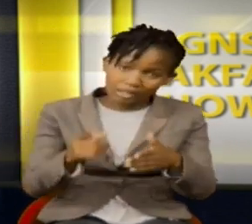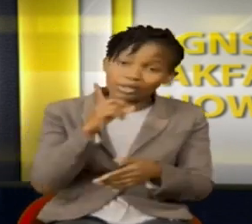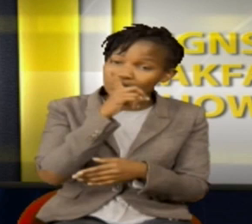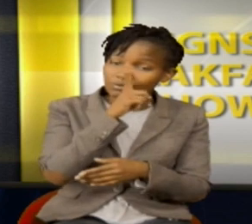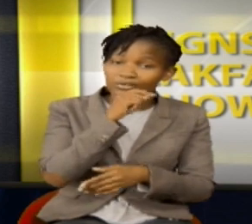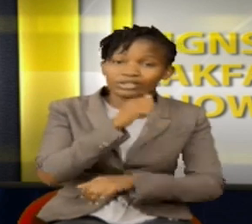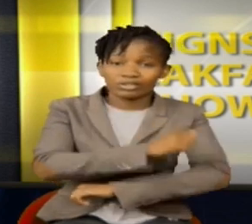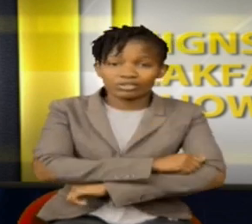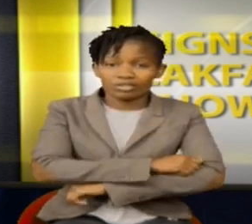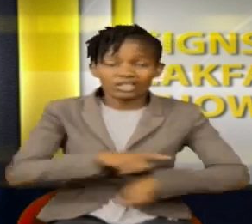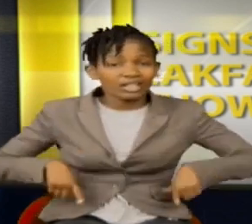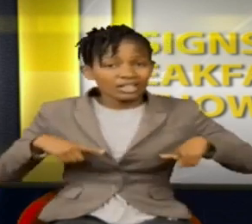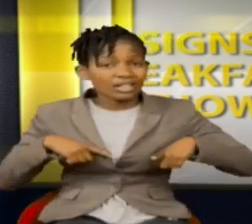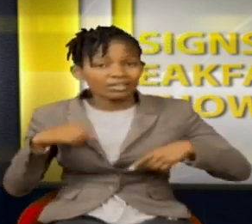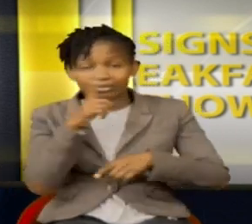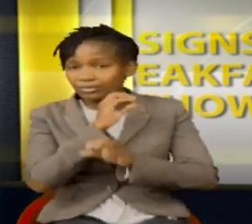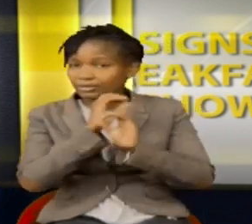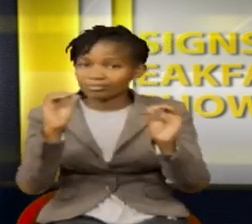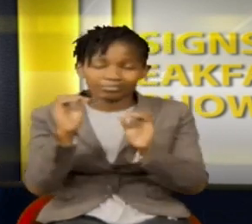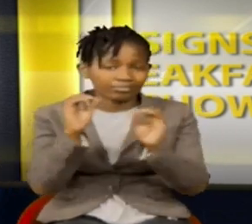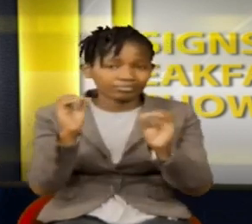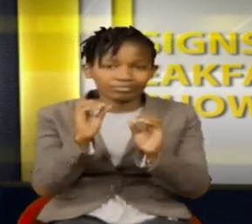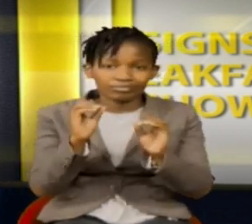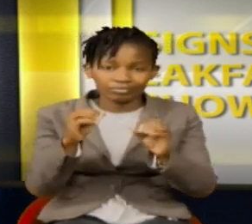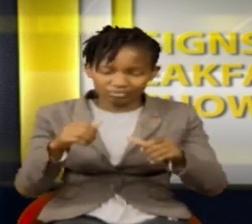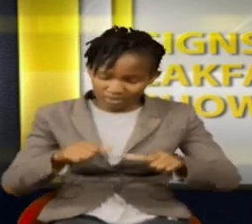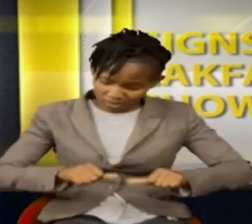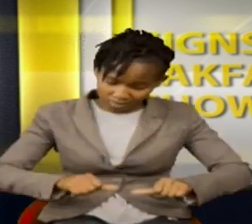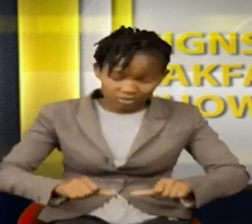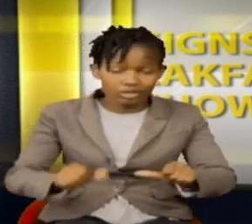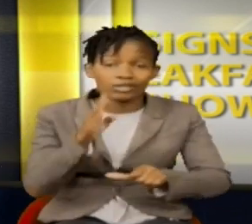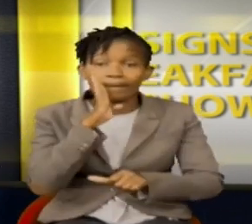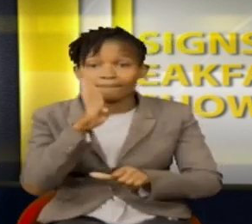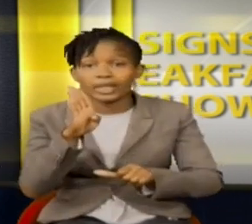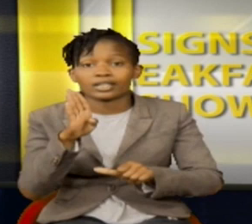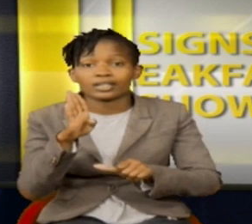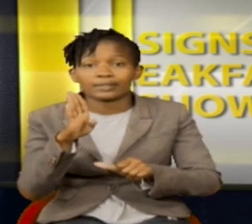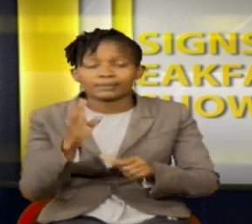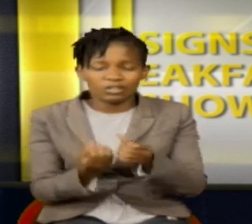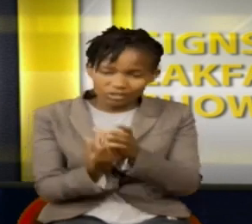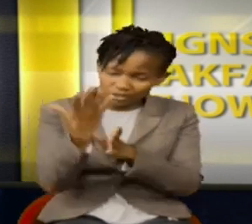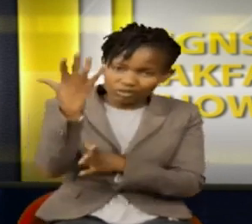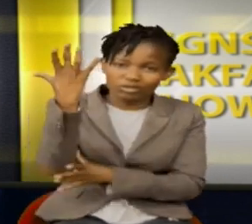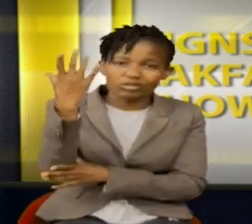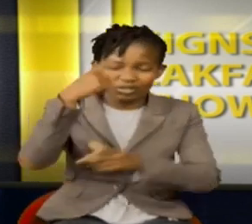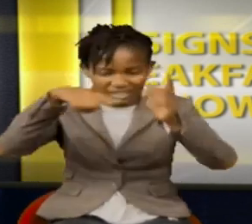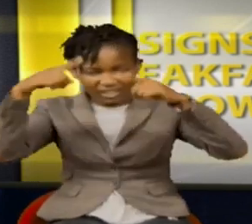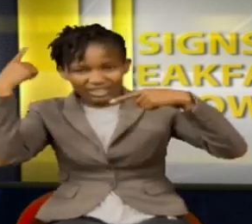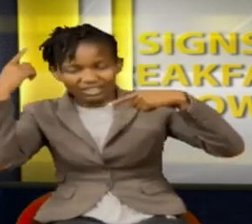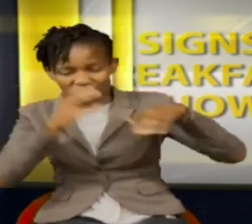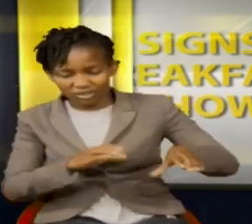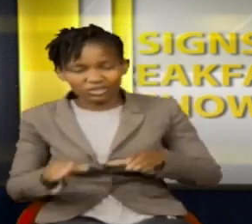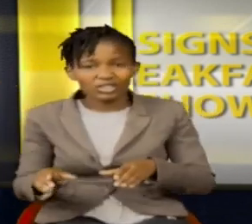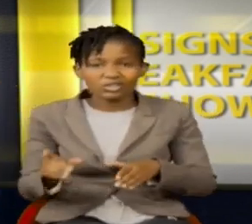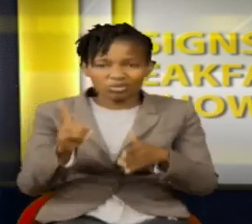pass, life is not over. You can still be somebody. You can be somebody. You can still grow. You can still succeed. You can do